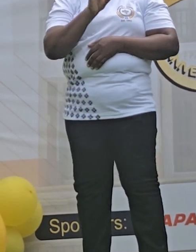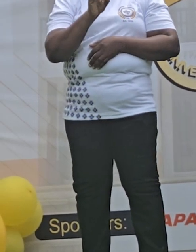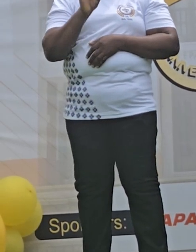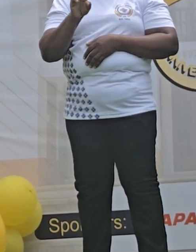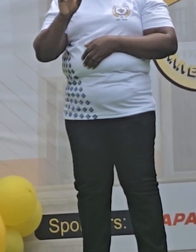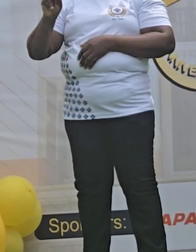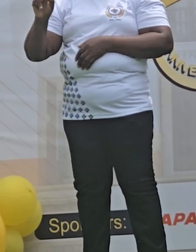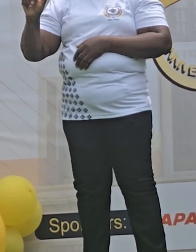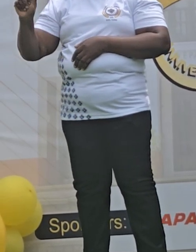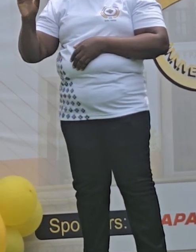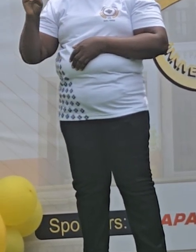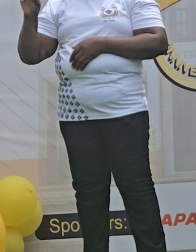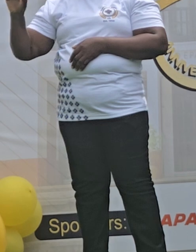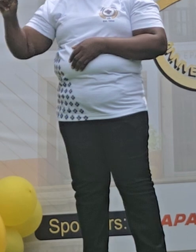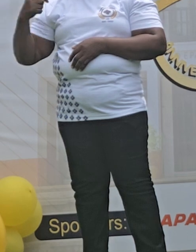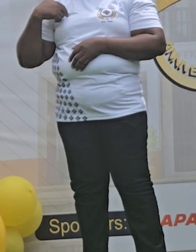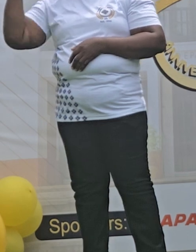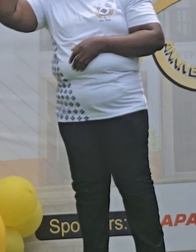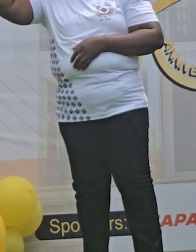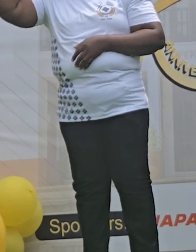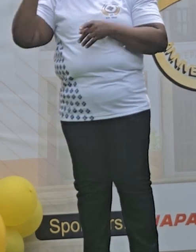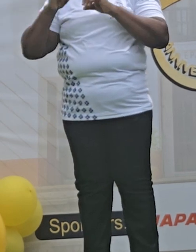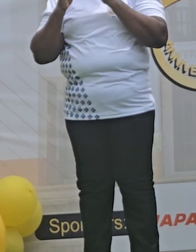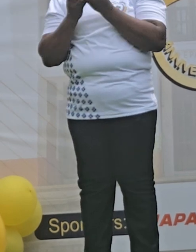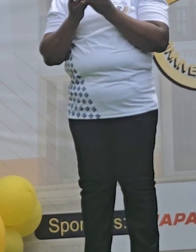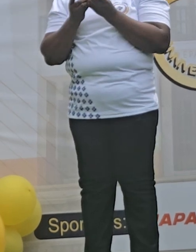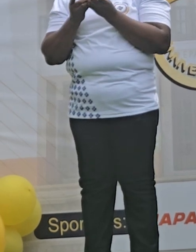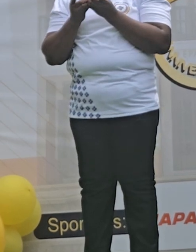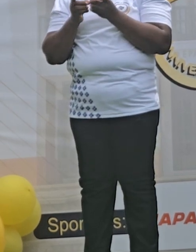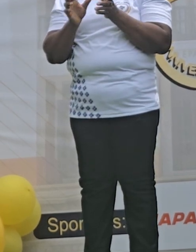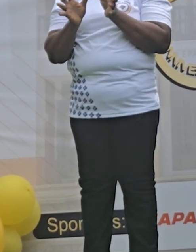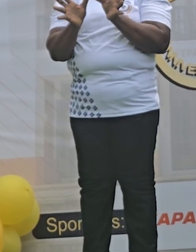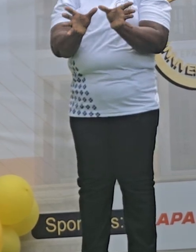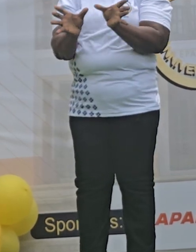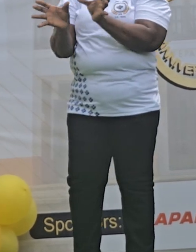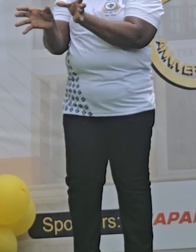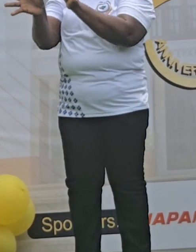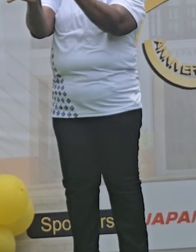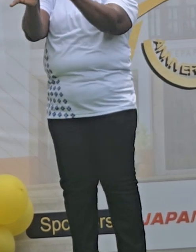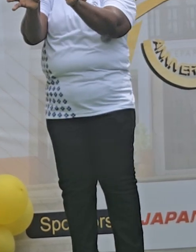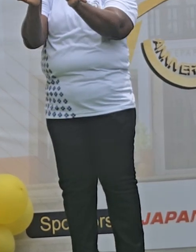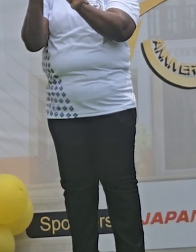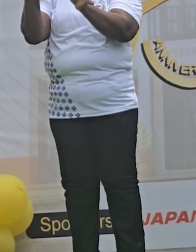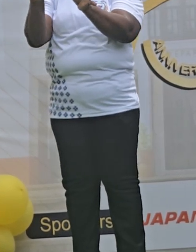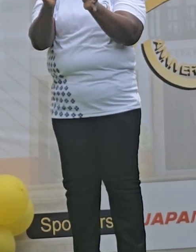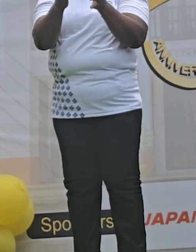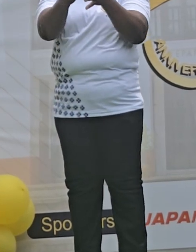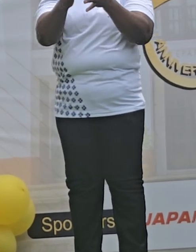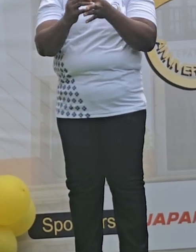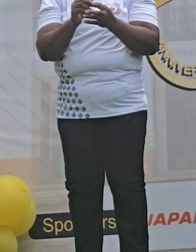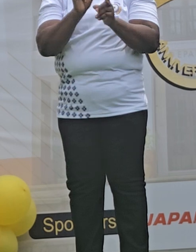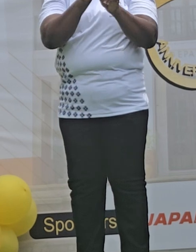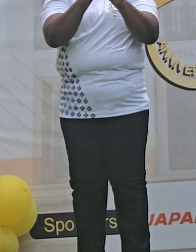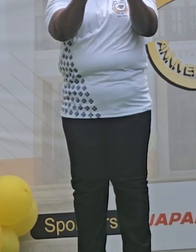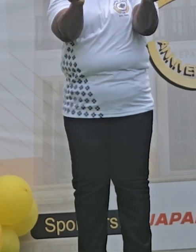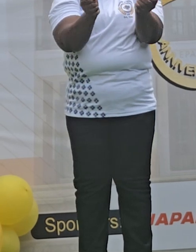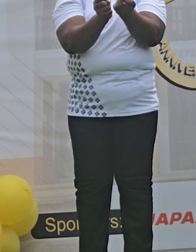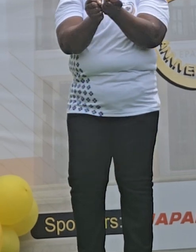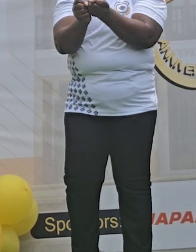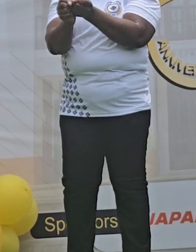head the sociology divisions. There were three divisions: sociology, archaeology,